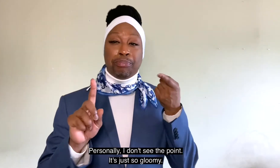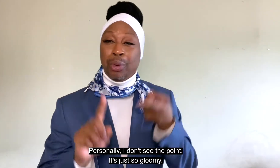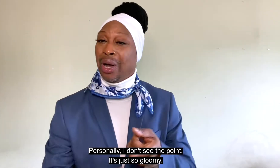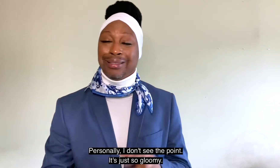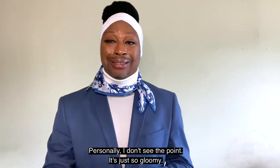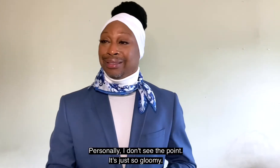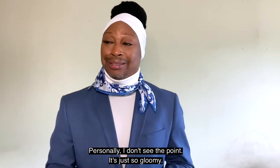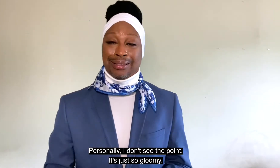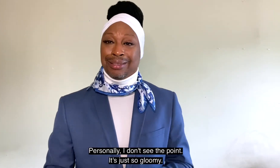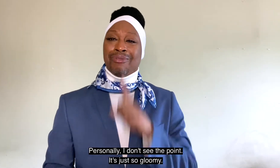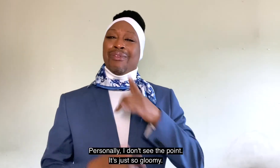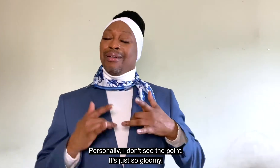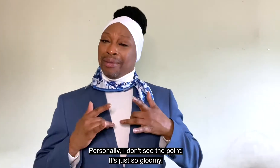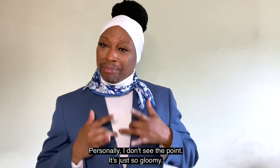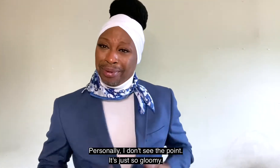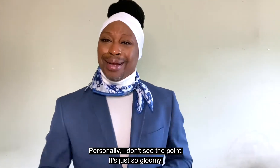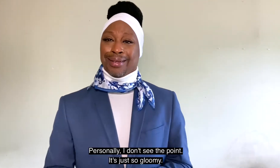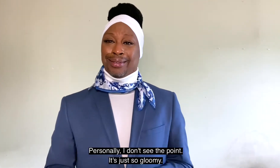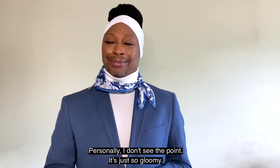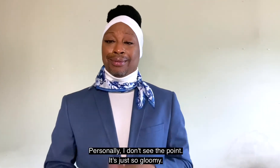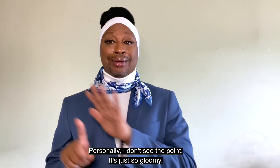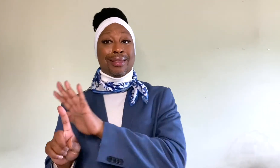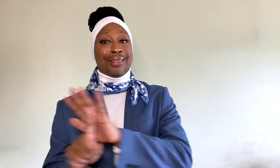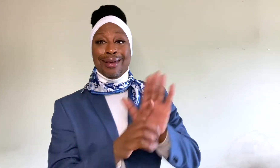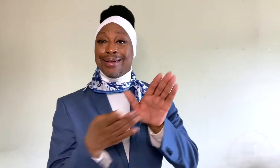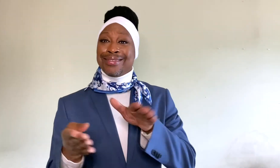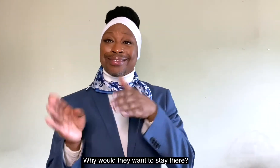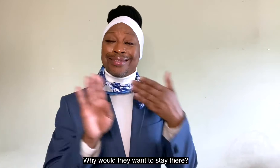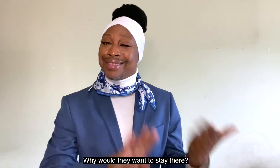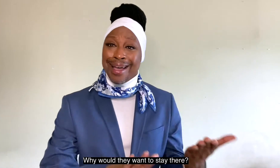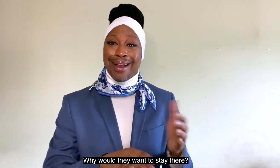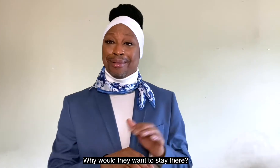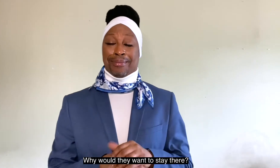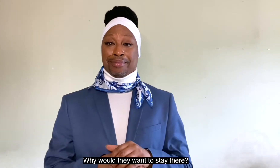Personally, I don't see the point. It's just so gloomy. Why would they want to stay there?